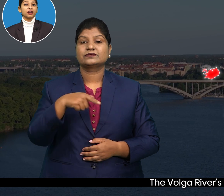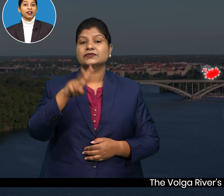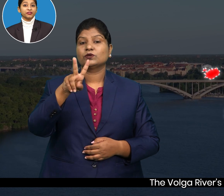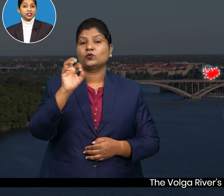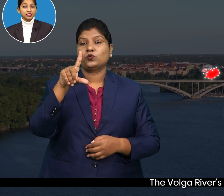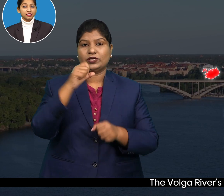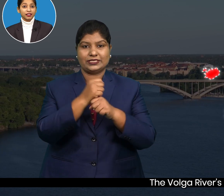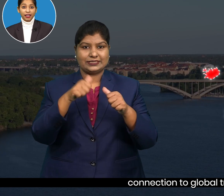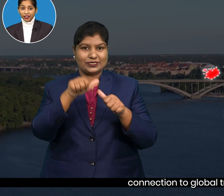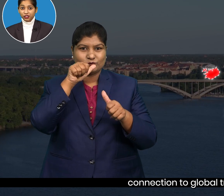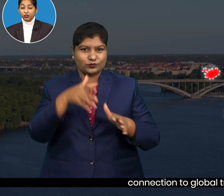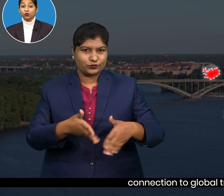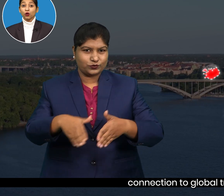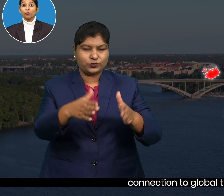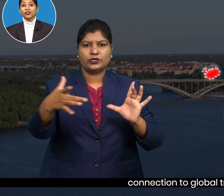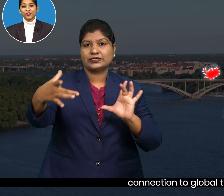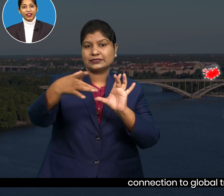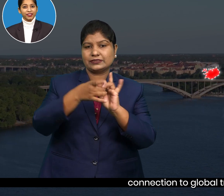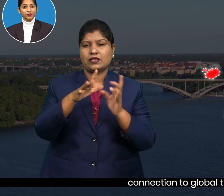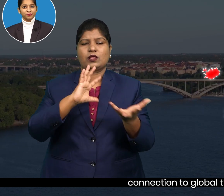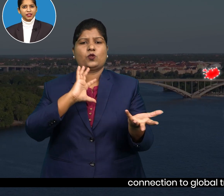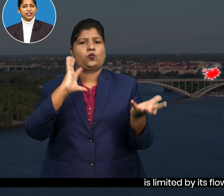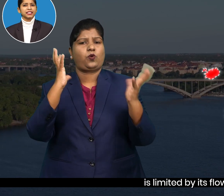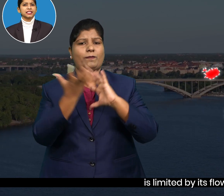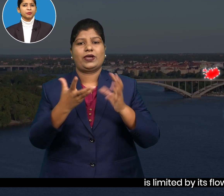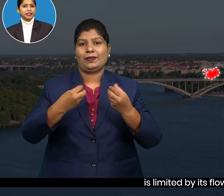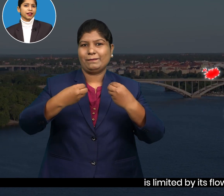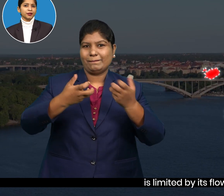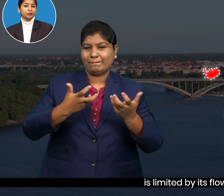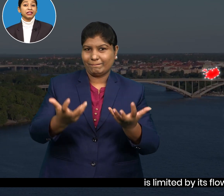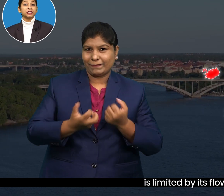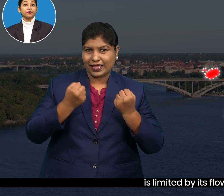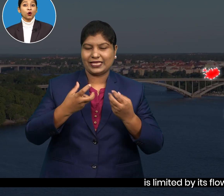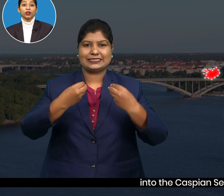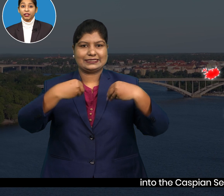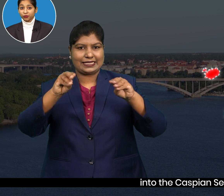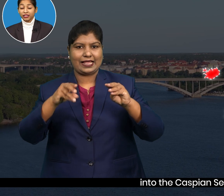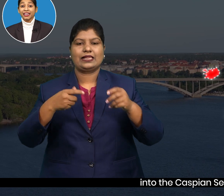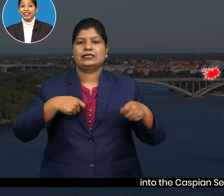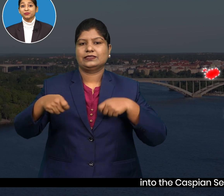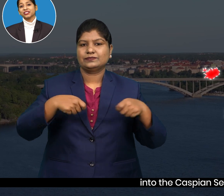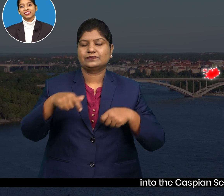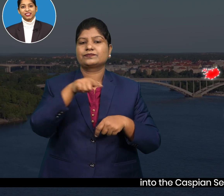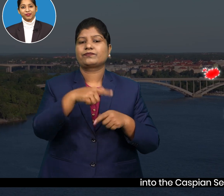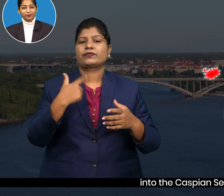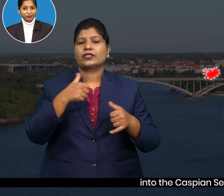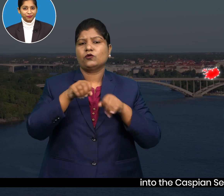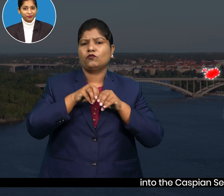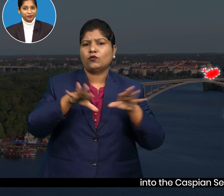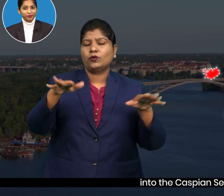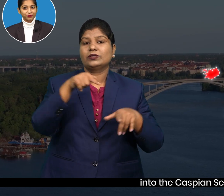The Volga River's connection to global trade is limited by its flow into the Caspian Sea.